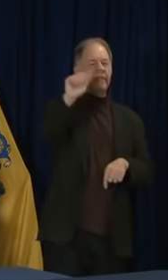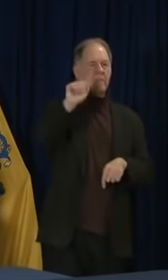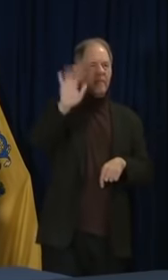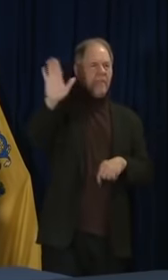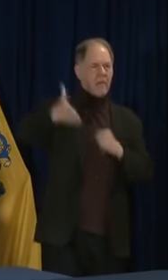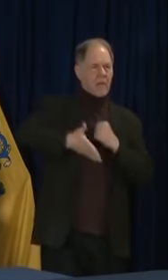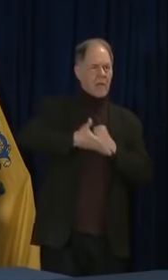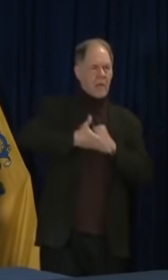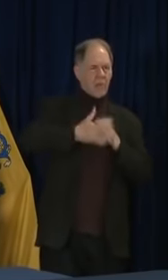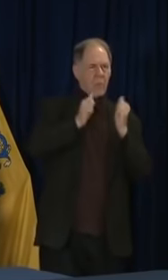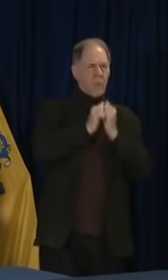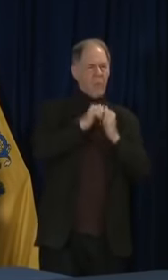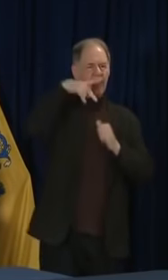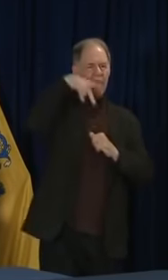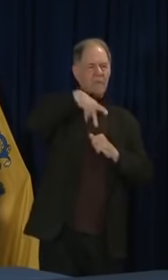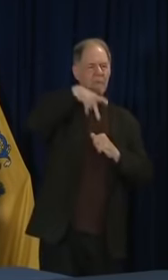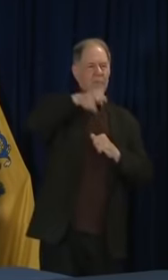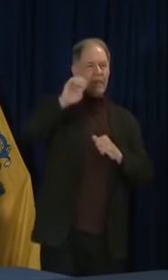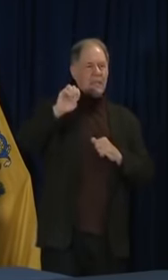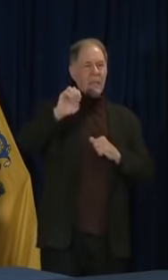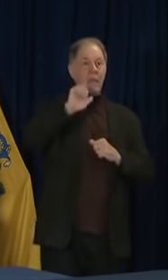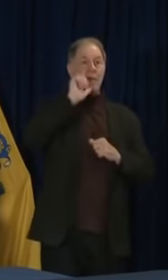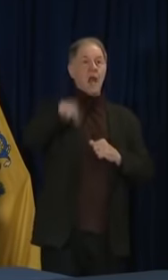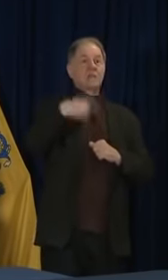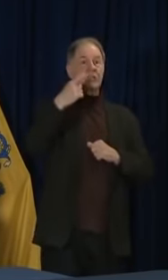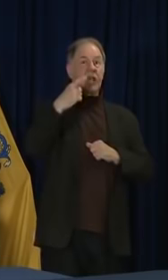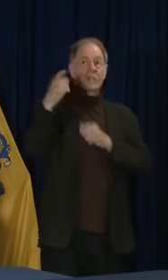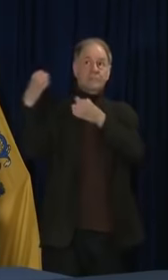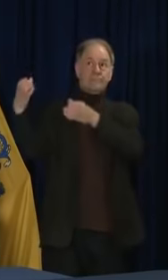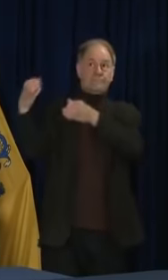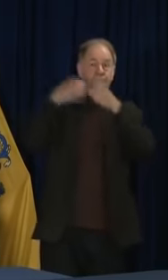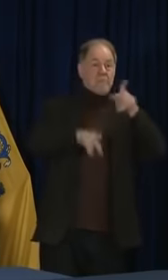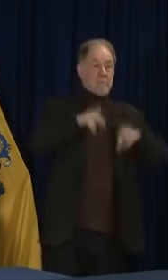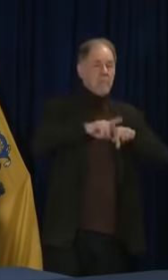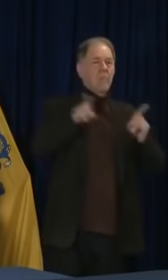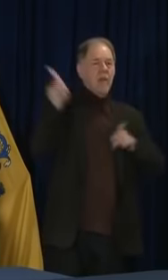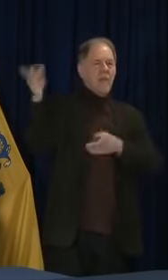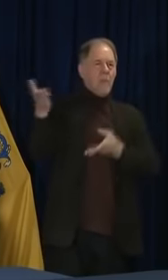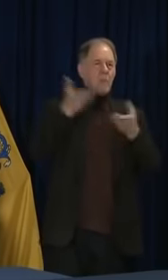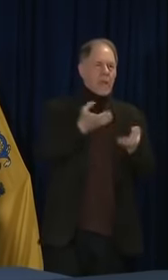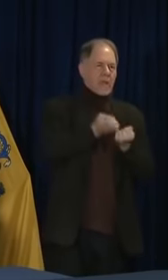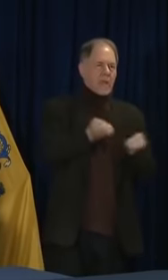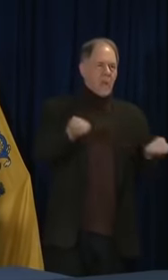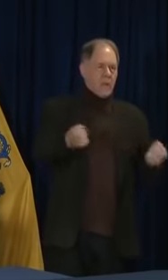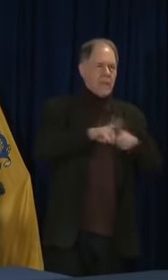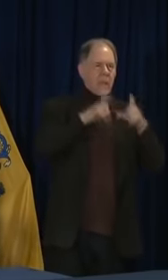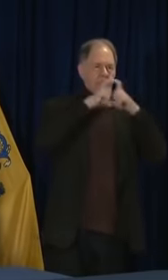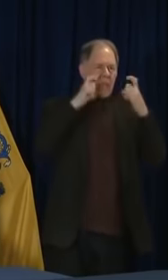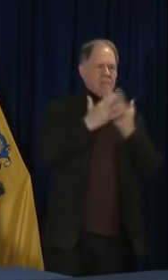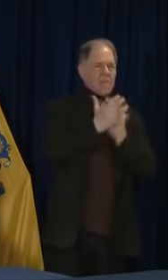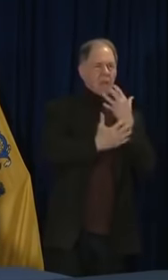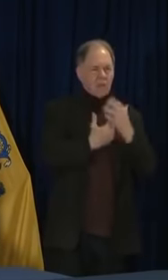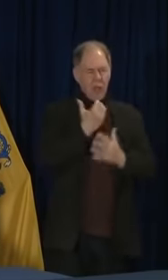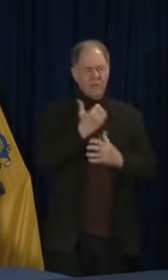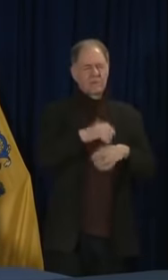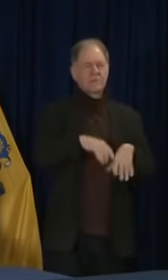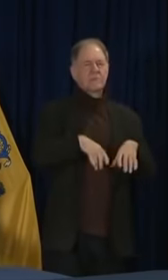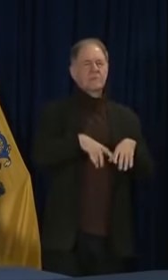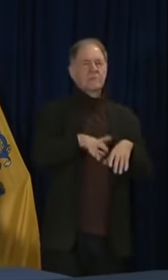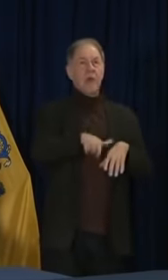importantly, as Judy made the point. They're not just bodies, but they're coming with equipment, which we desperately need. But on the longer